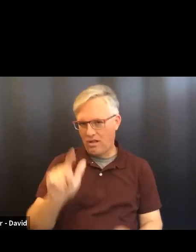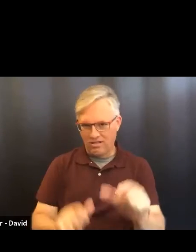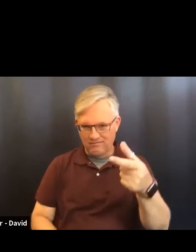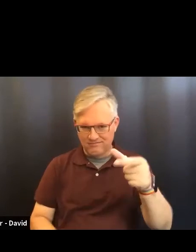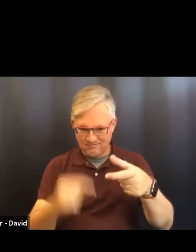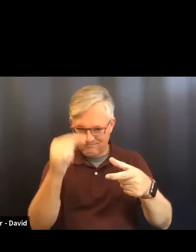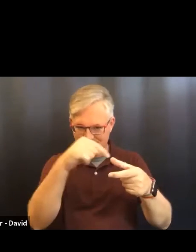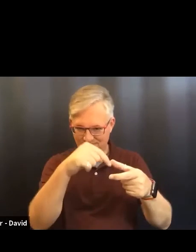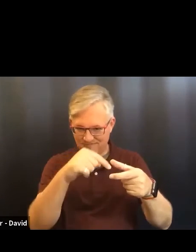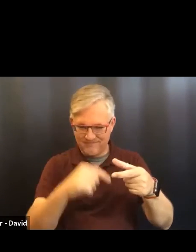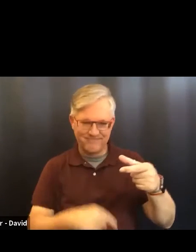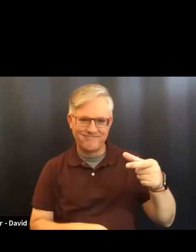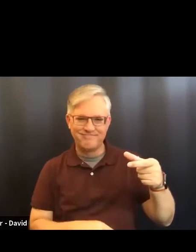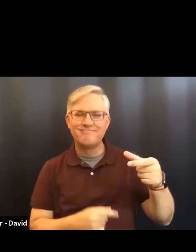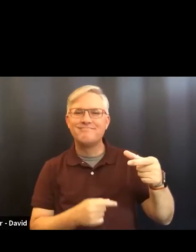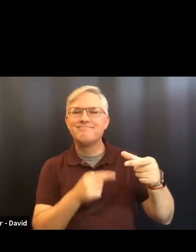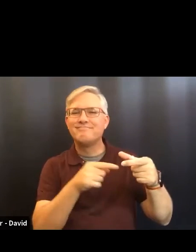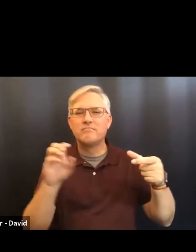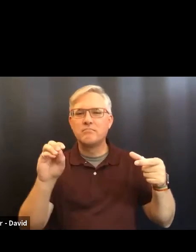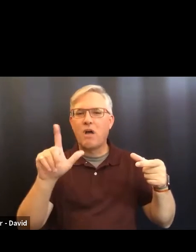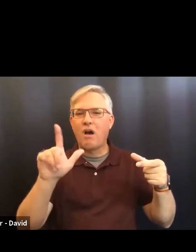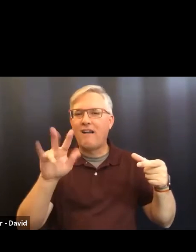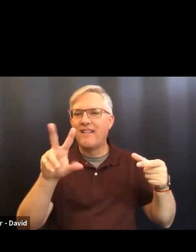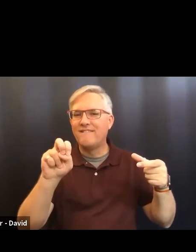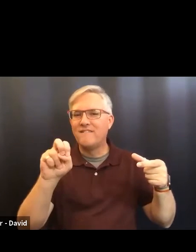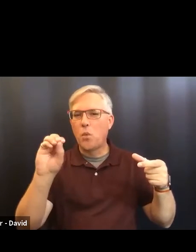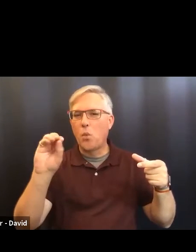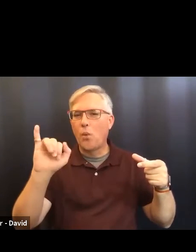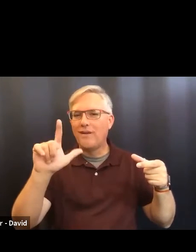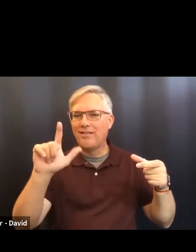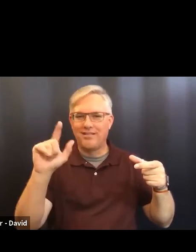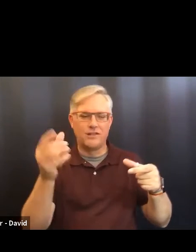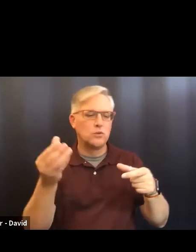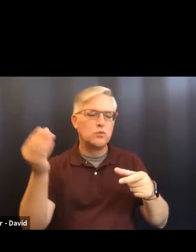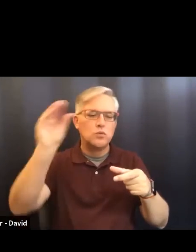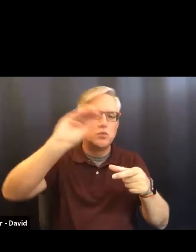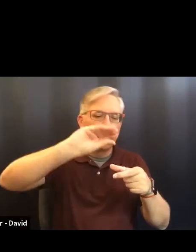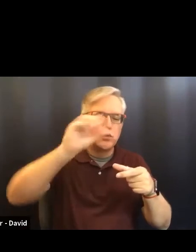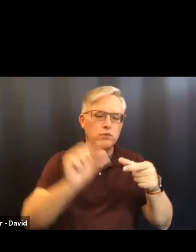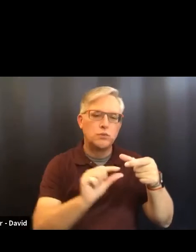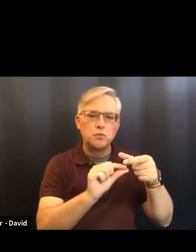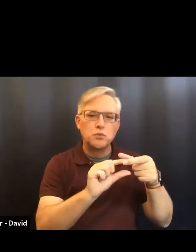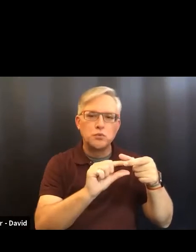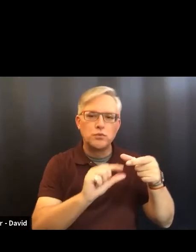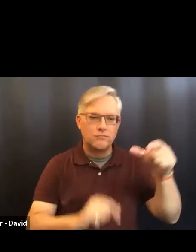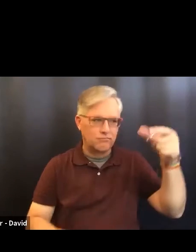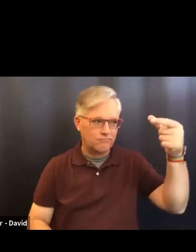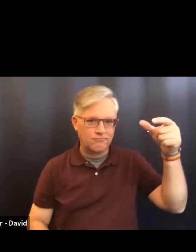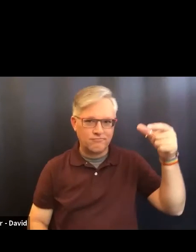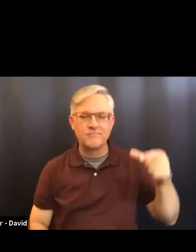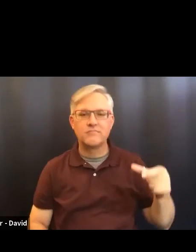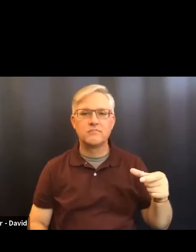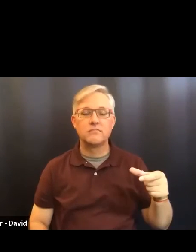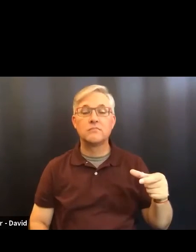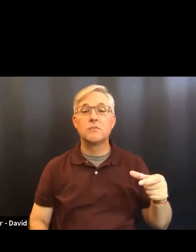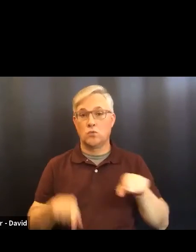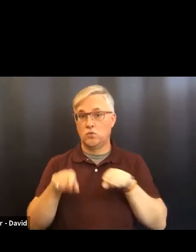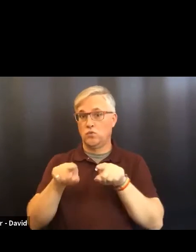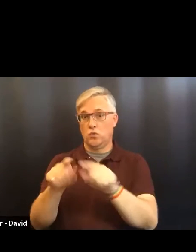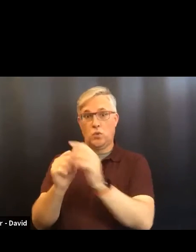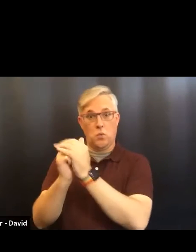is my little bowl of olive oil. We're going to do anointing our hands